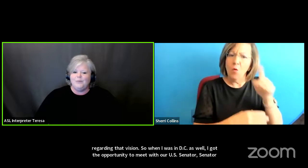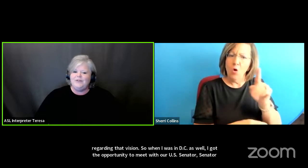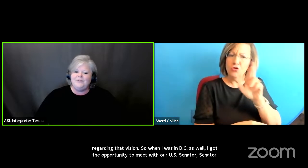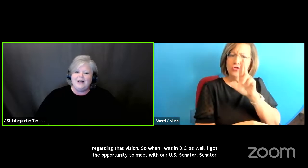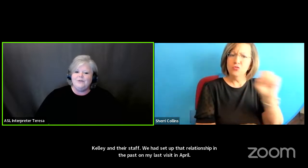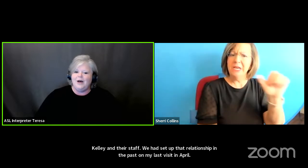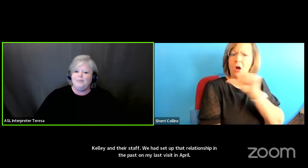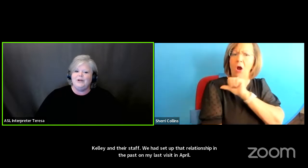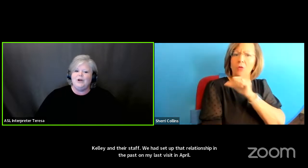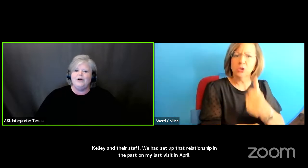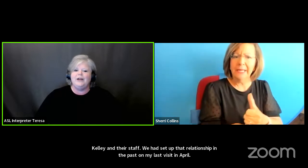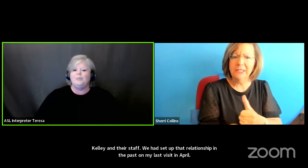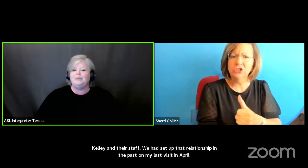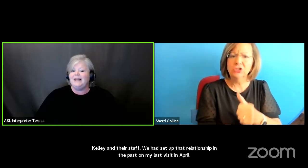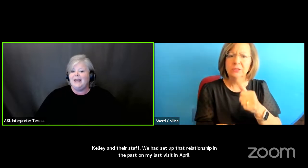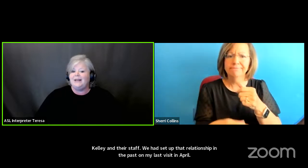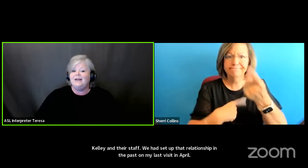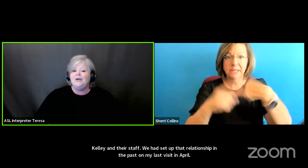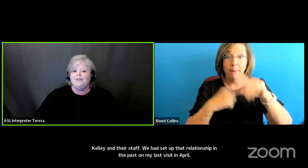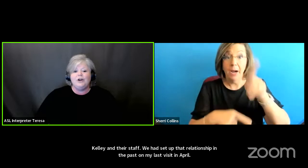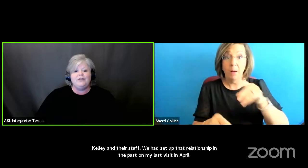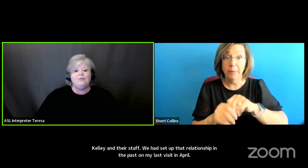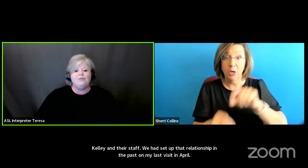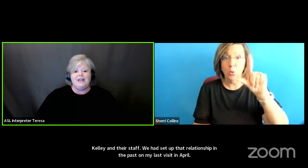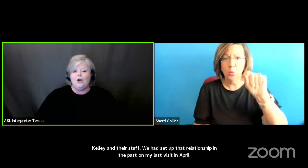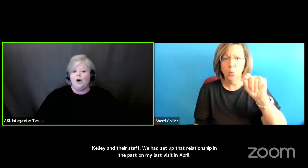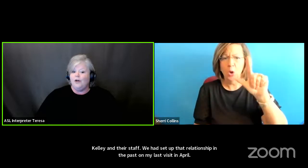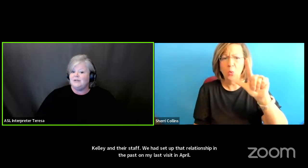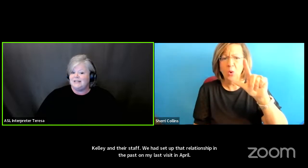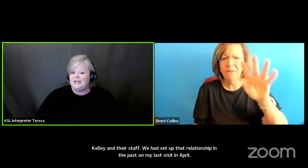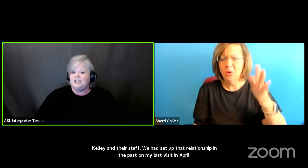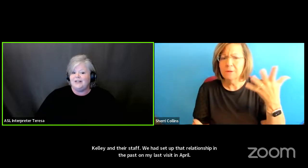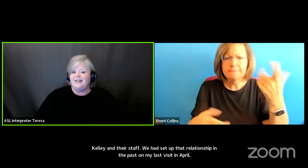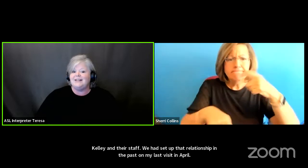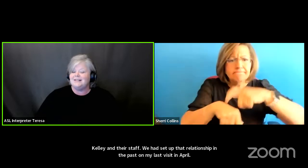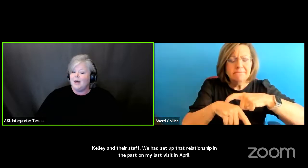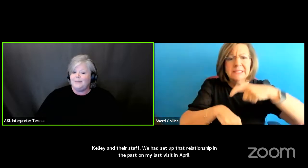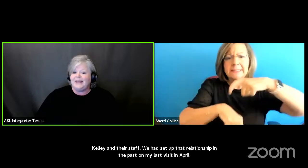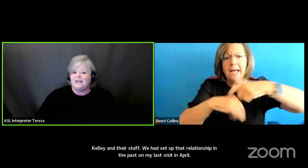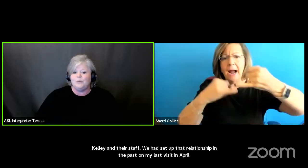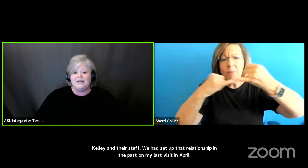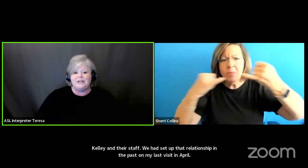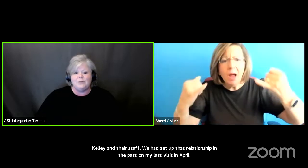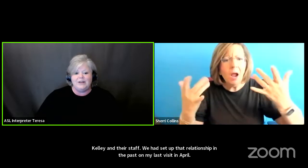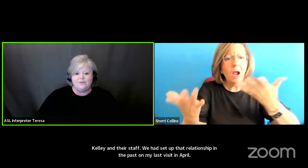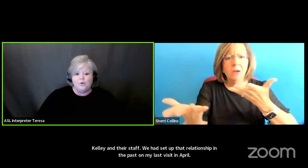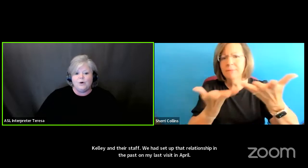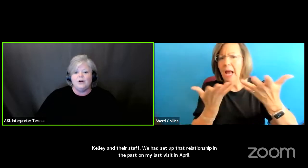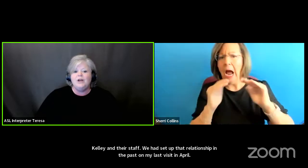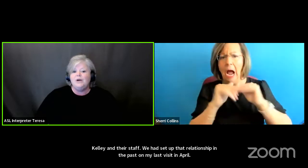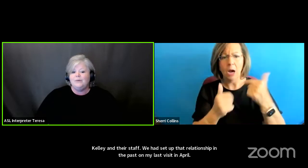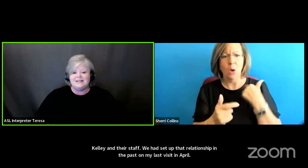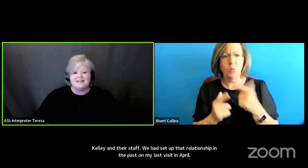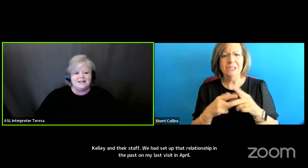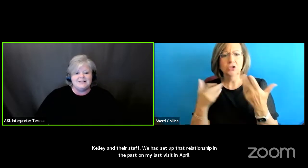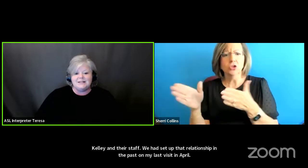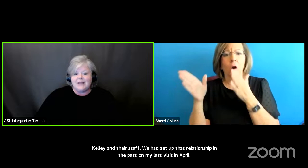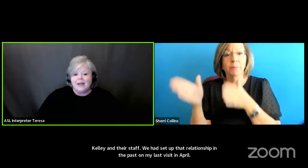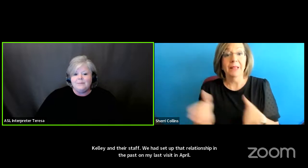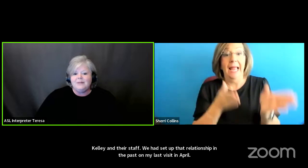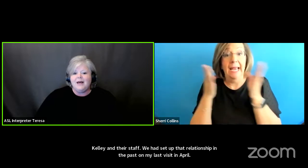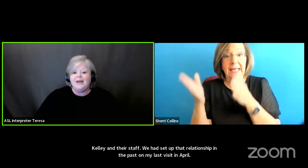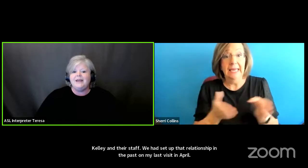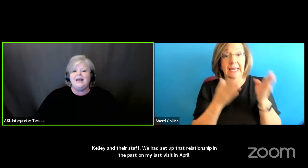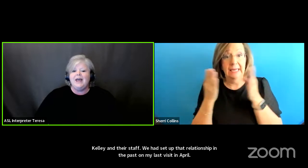discussion. We followed up regarding our plan regarding the reauthorization that's coming in 2024. We discussed